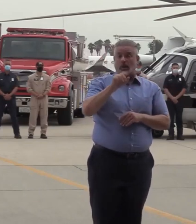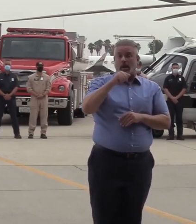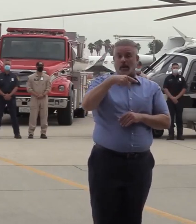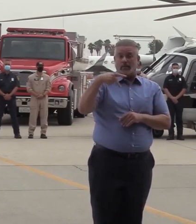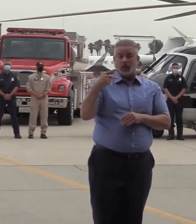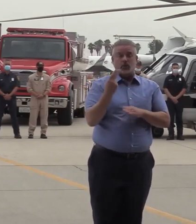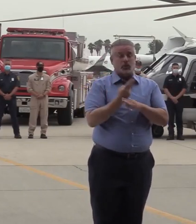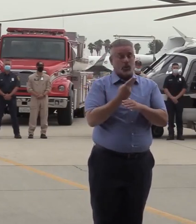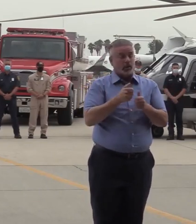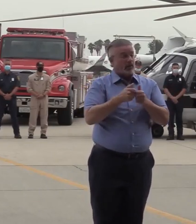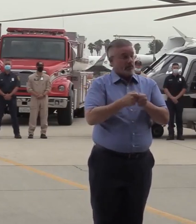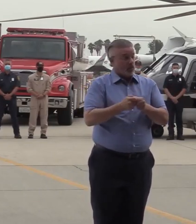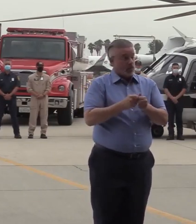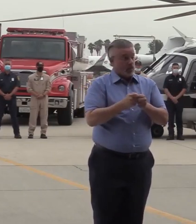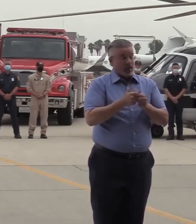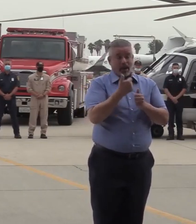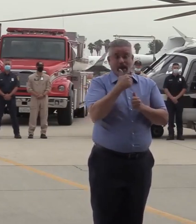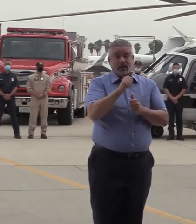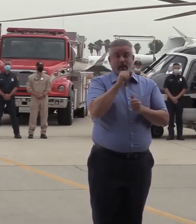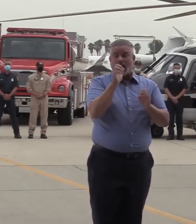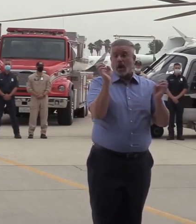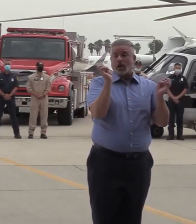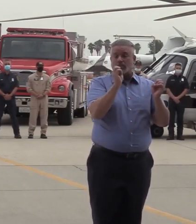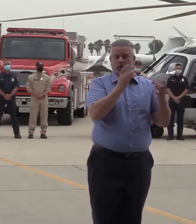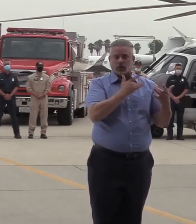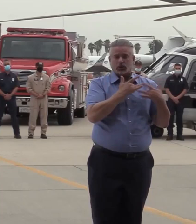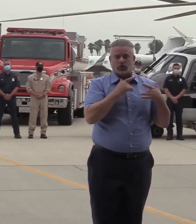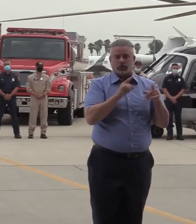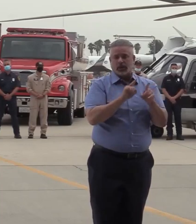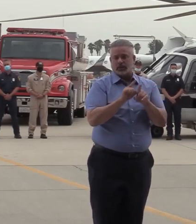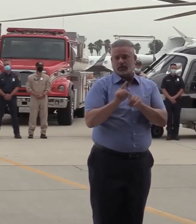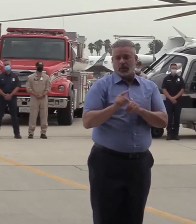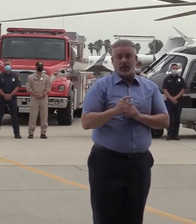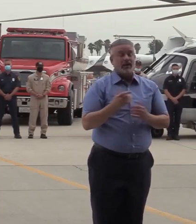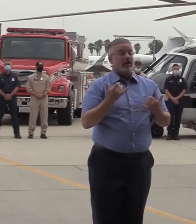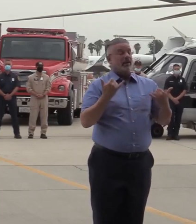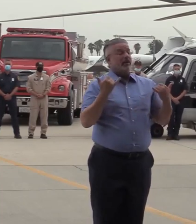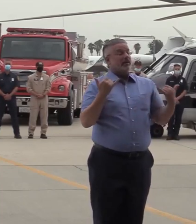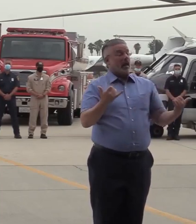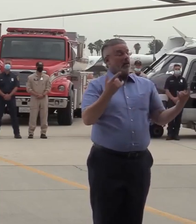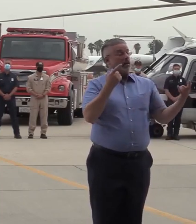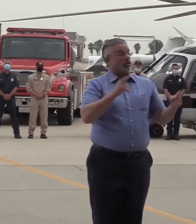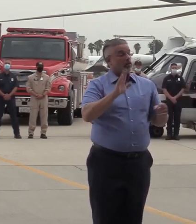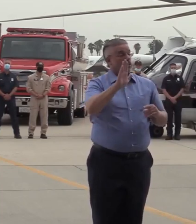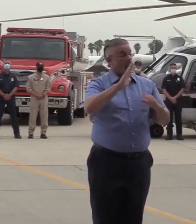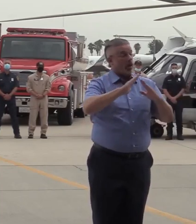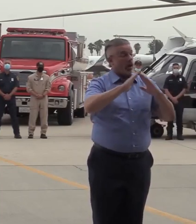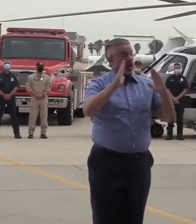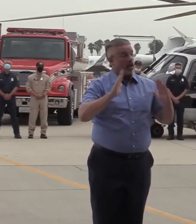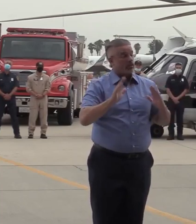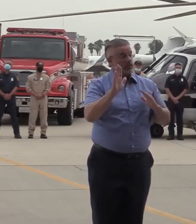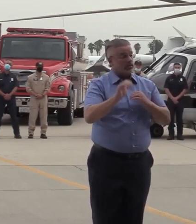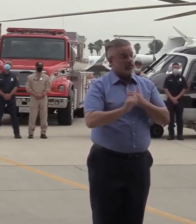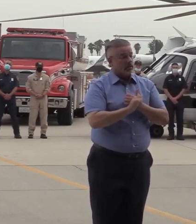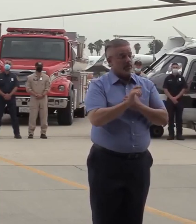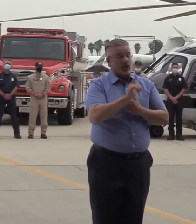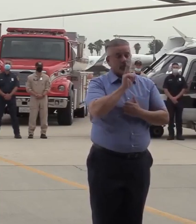if you want to do it digitally for any non-emergency concerns as well. And now, in the event that you or your house are in danger,